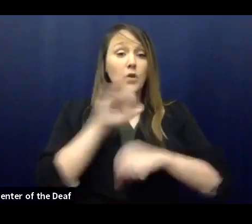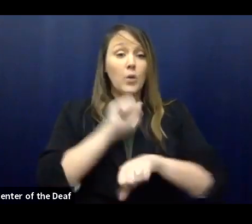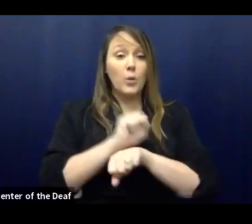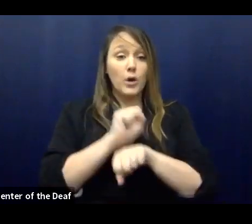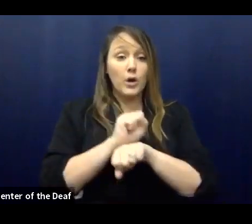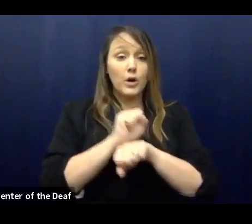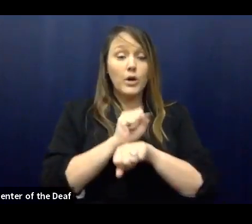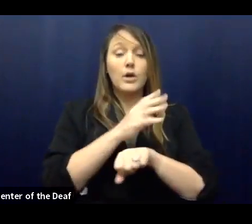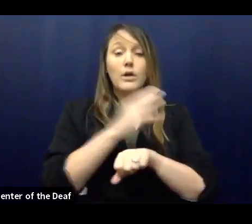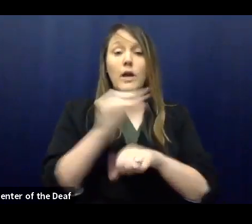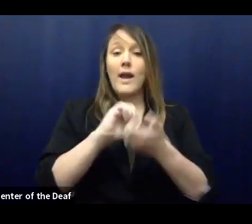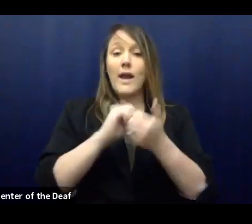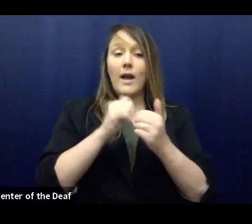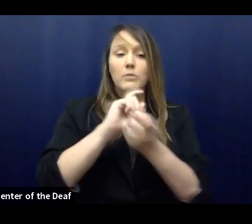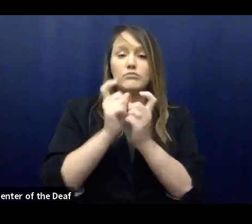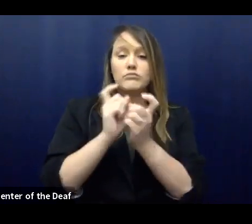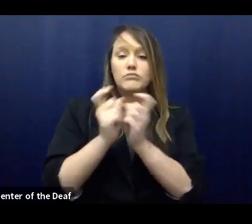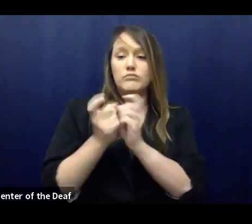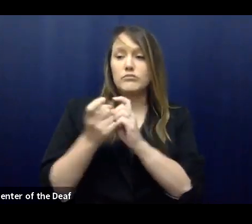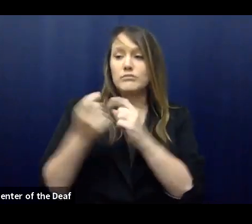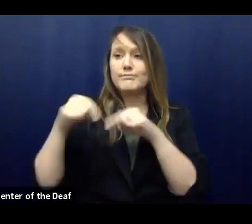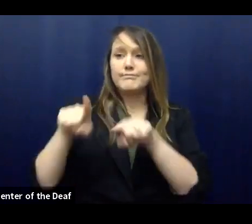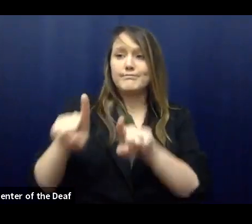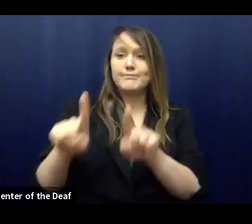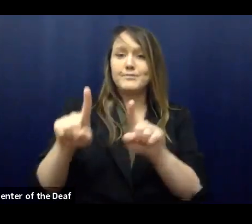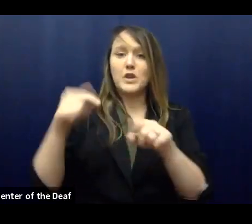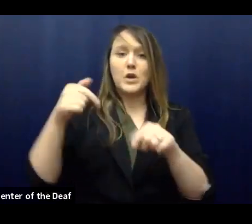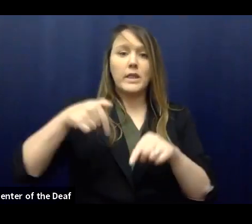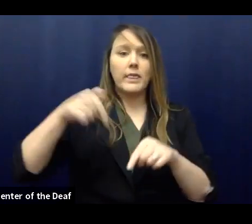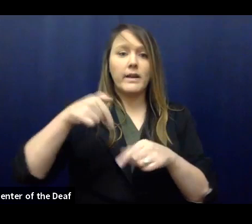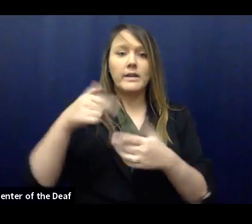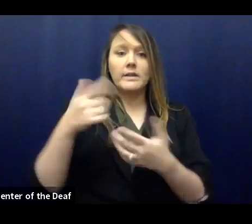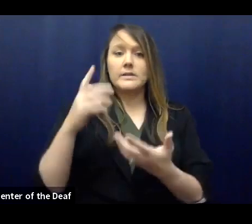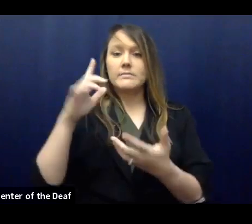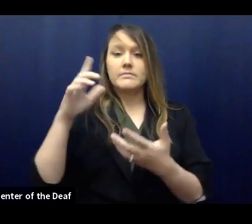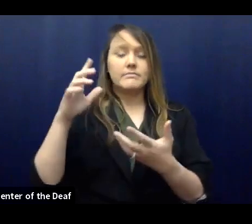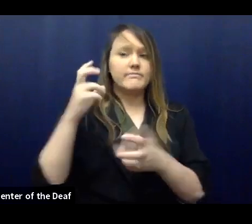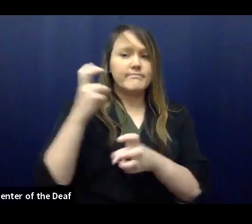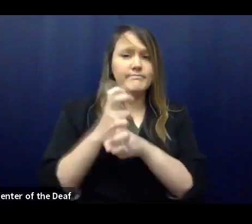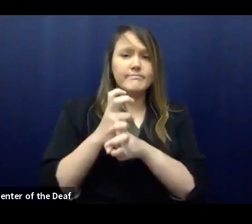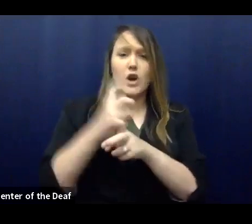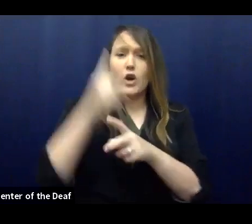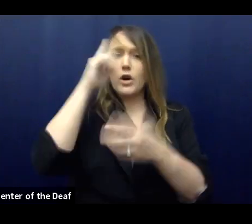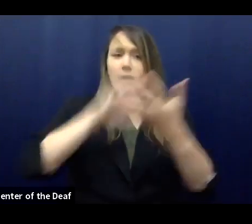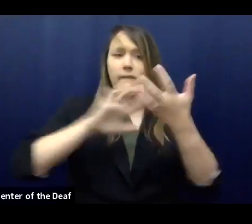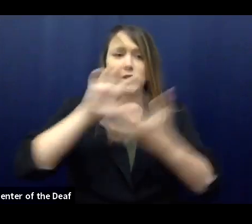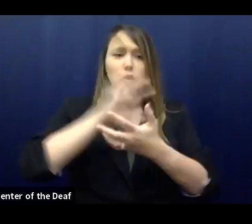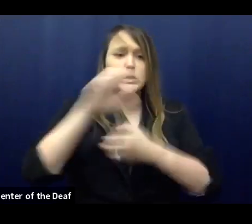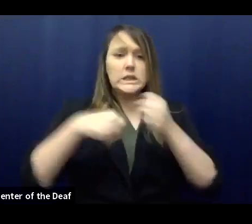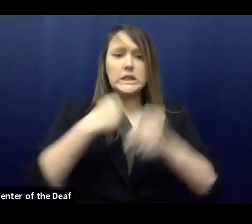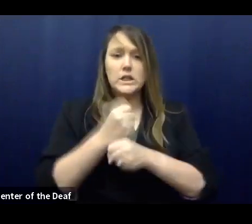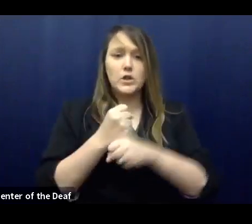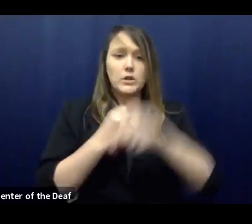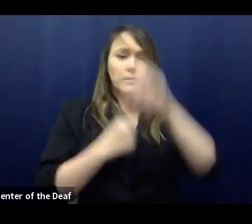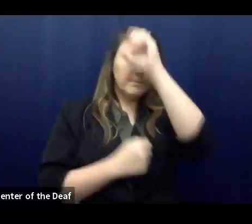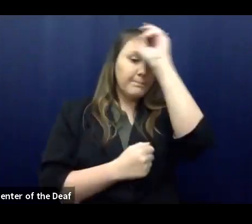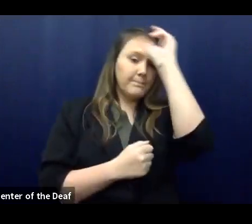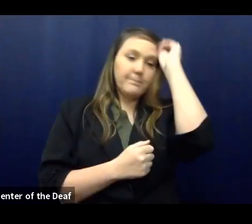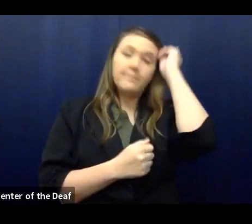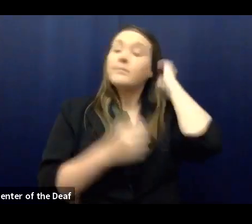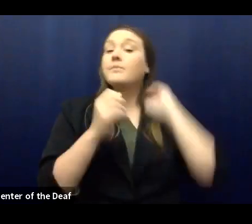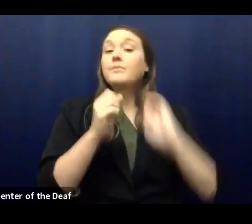and the way they have adapted in the midst of what has likely been a tough and confusing year.